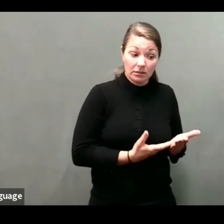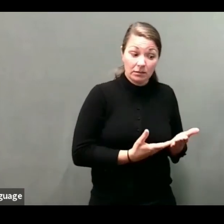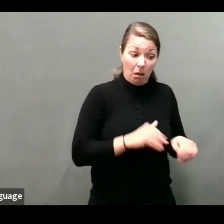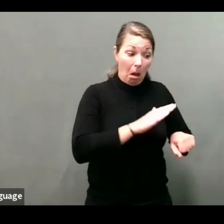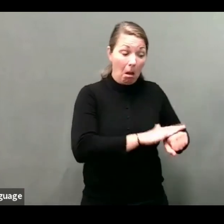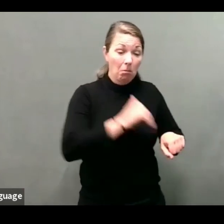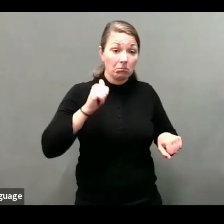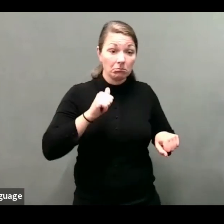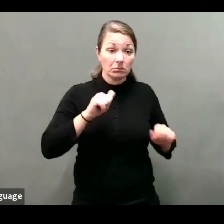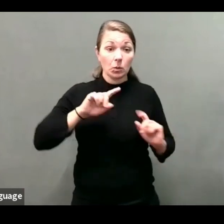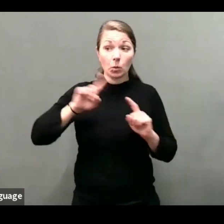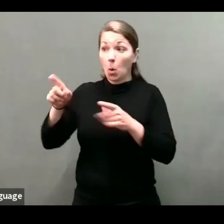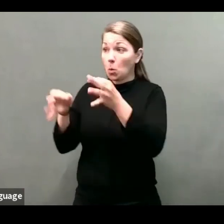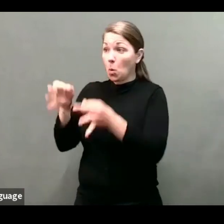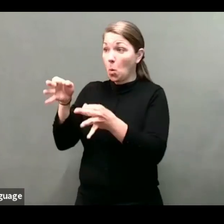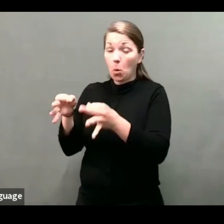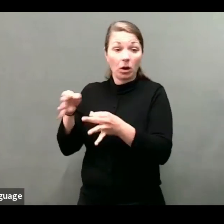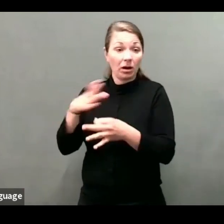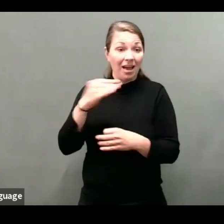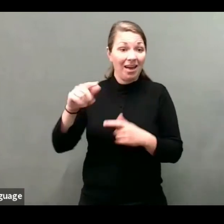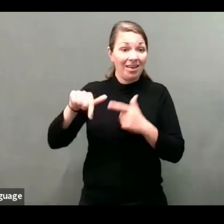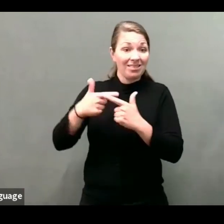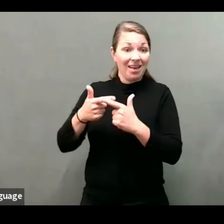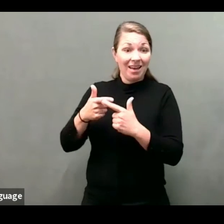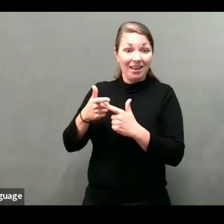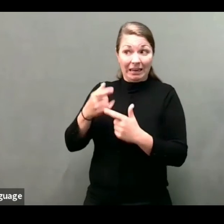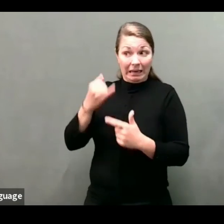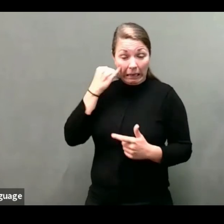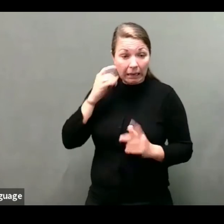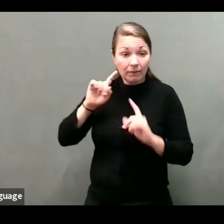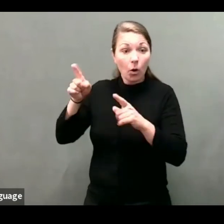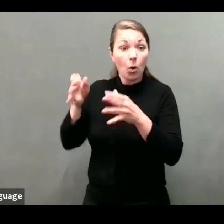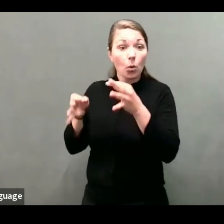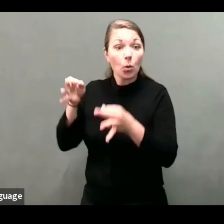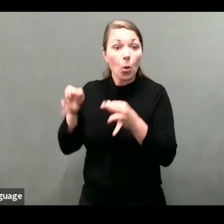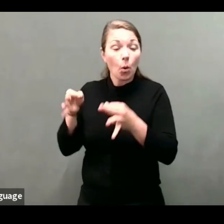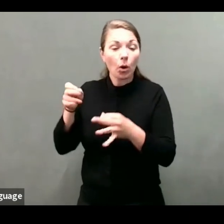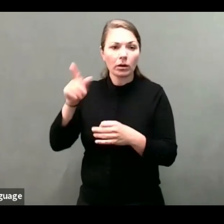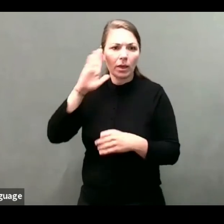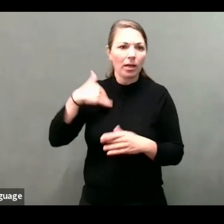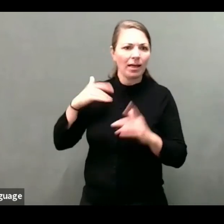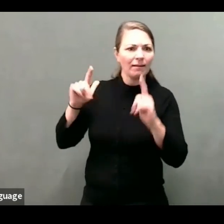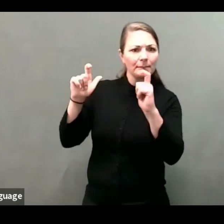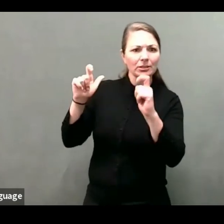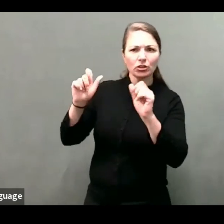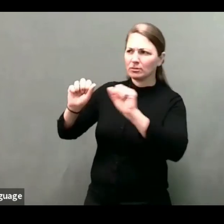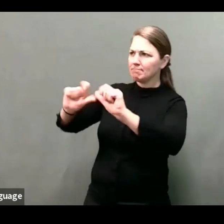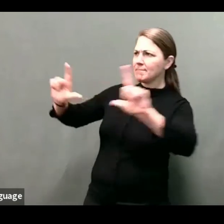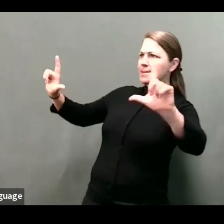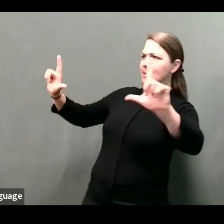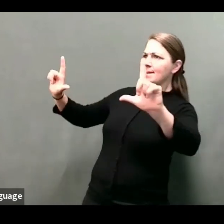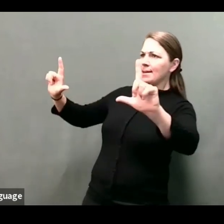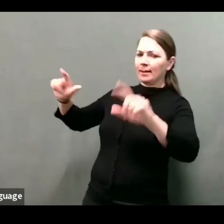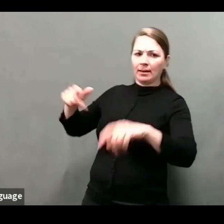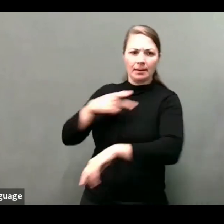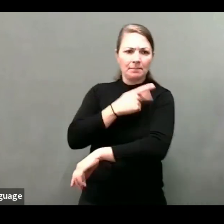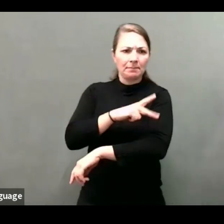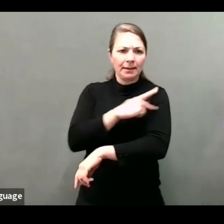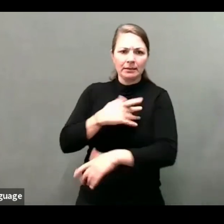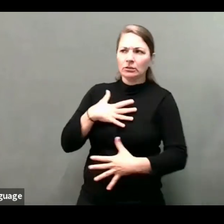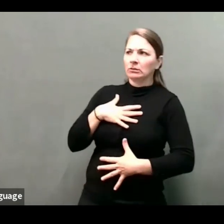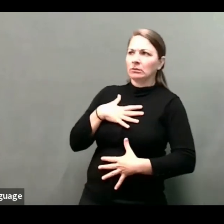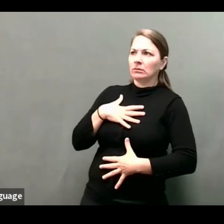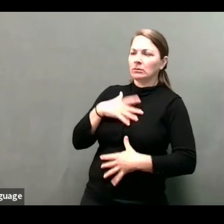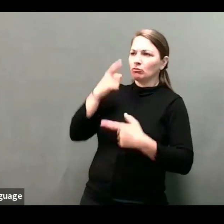in our patient's best interest to have those photographs blown up large on a courtroom screen. So instead, we tend to